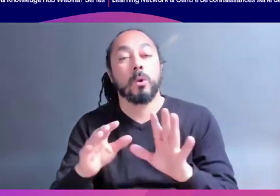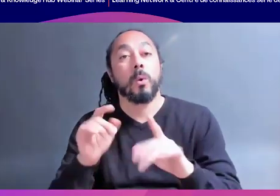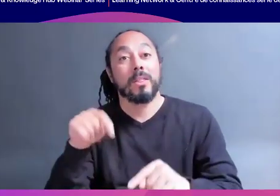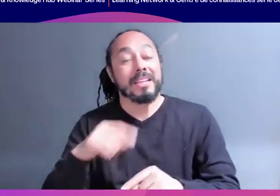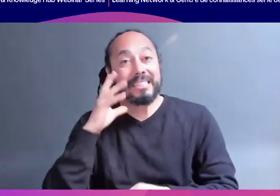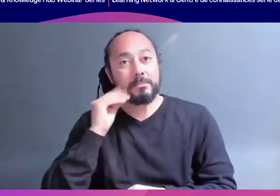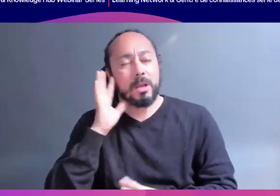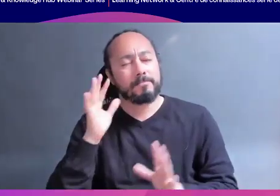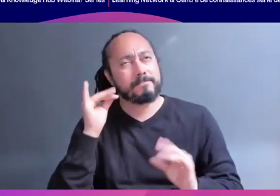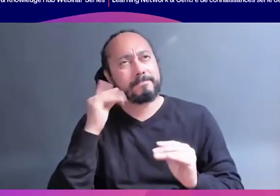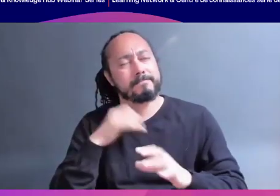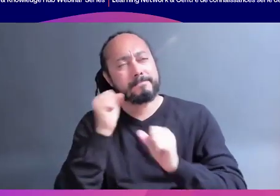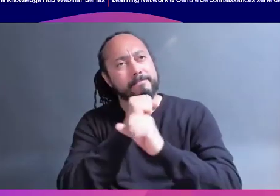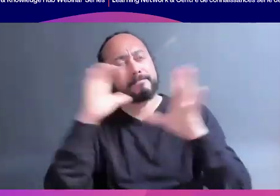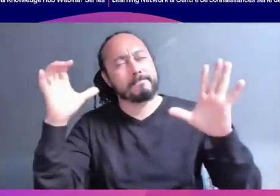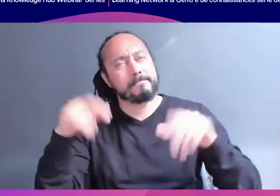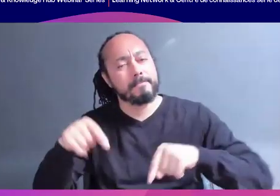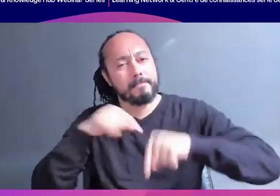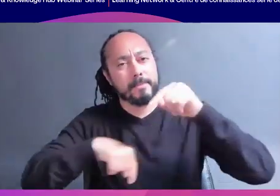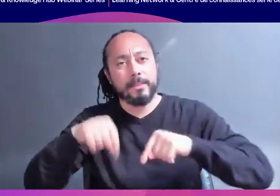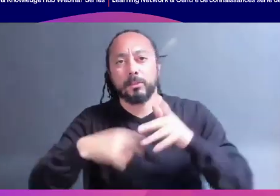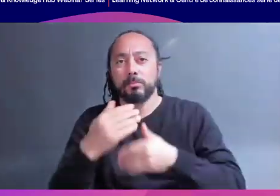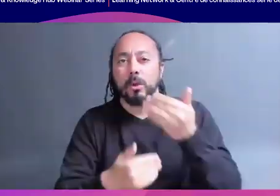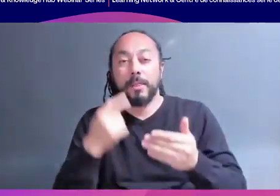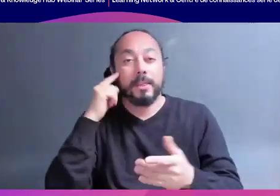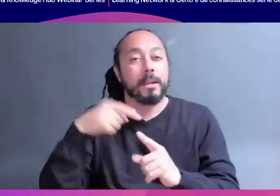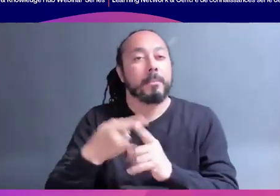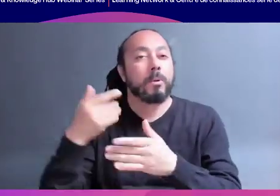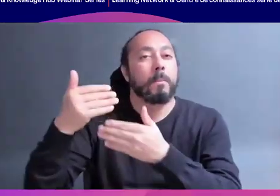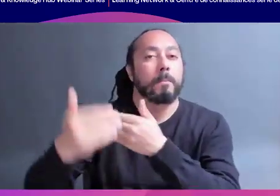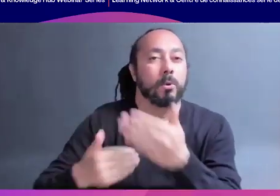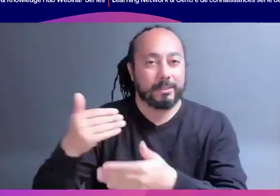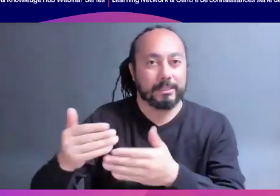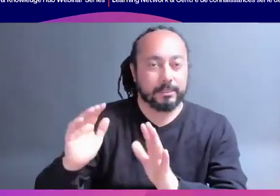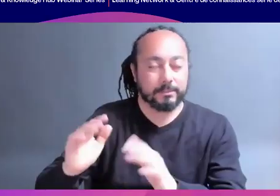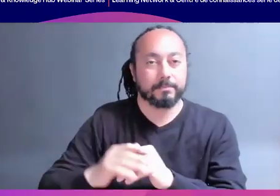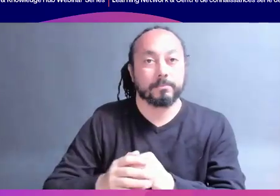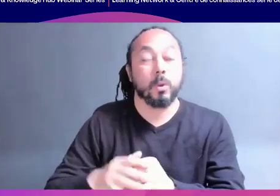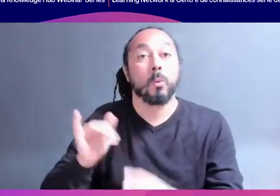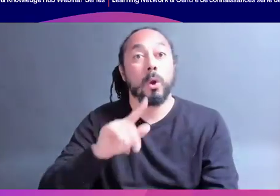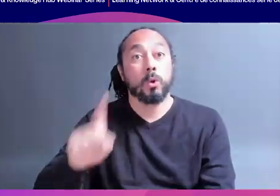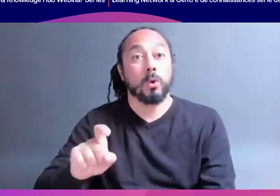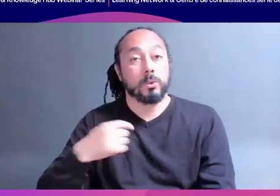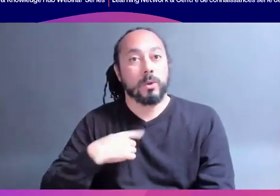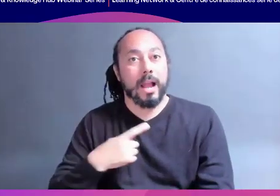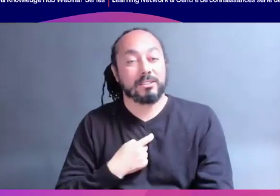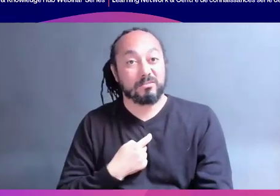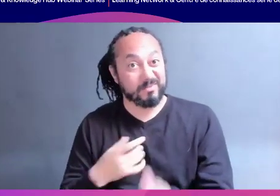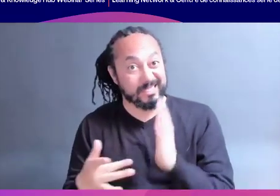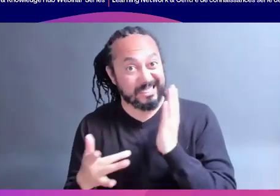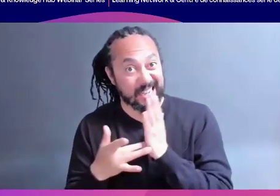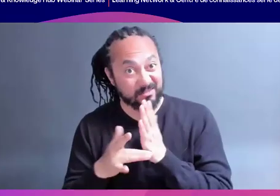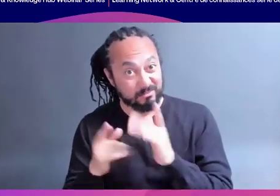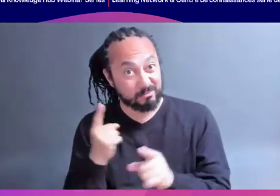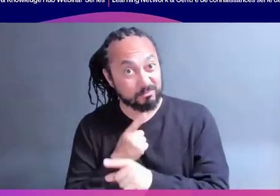our process. And one of the most important questions we had to ask ourselves is tech even the best approach to address